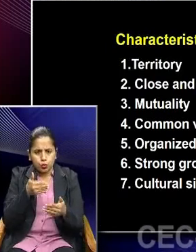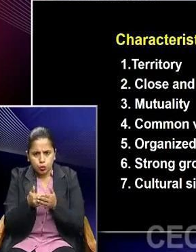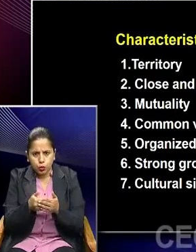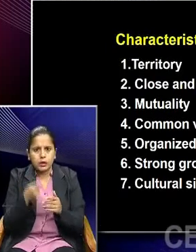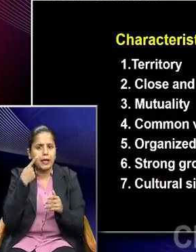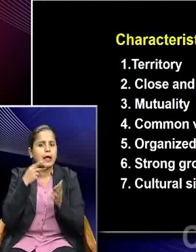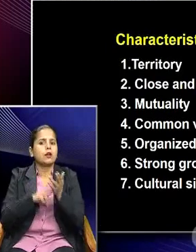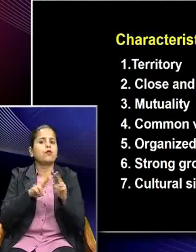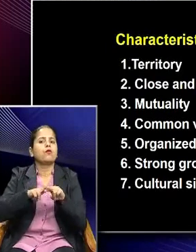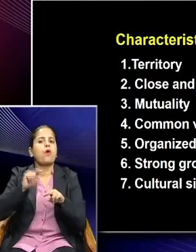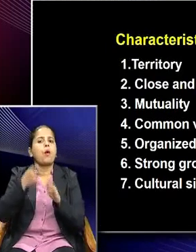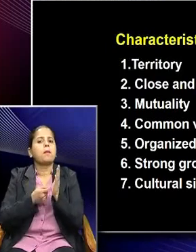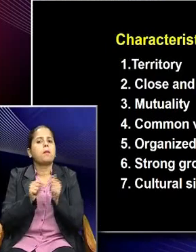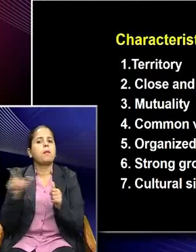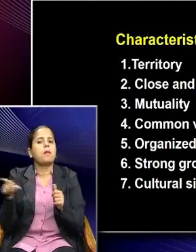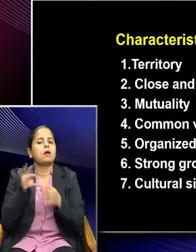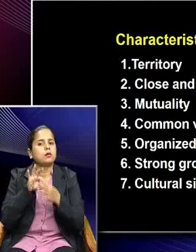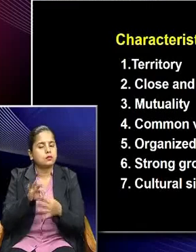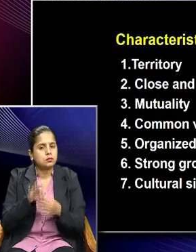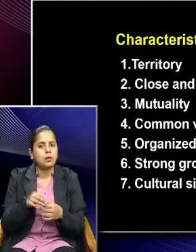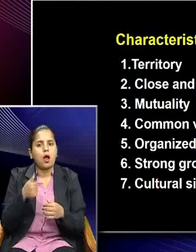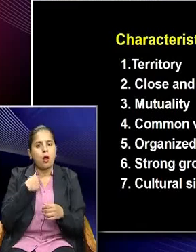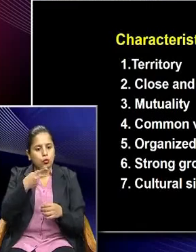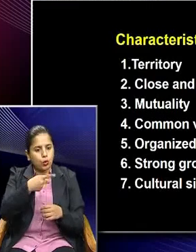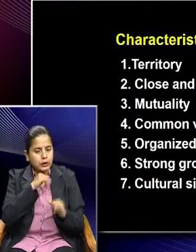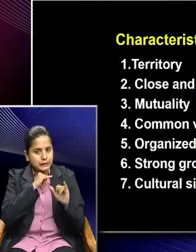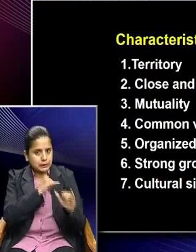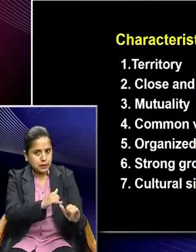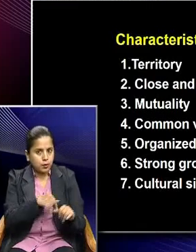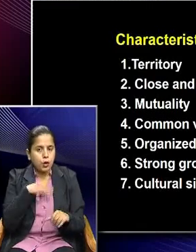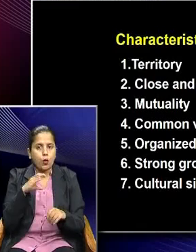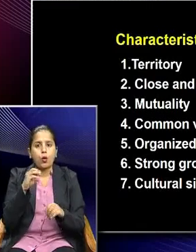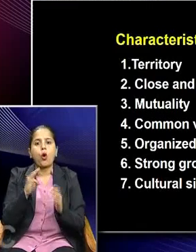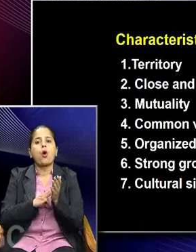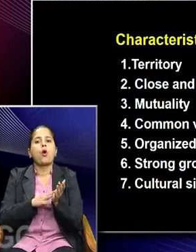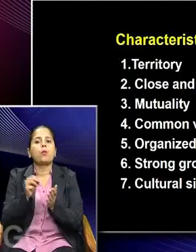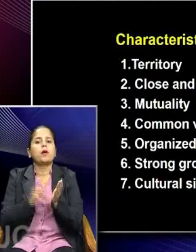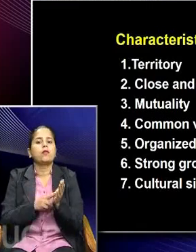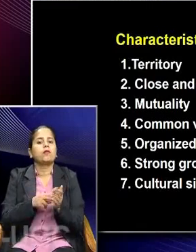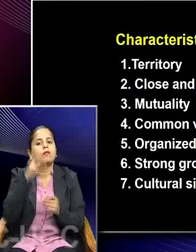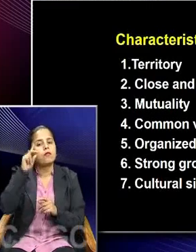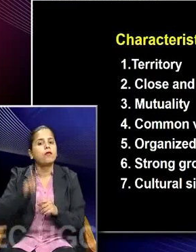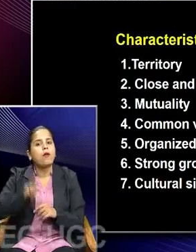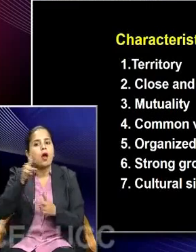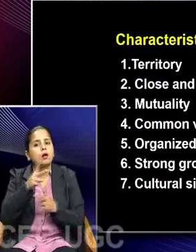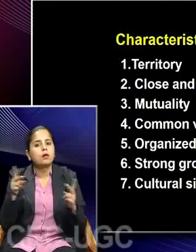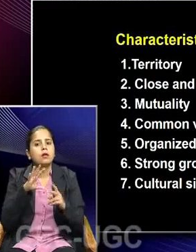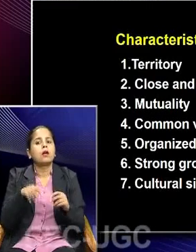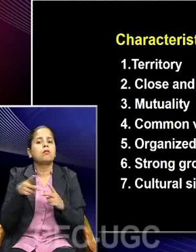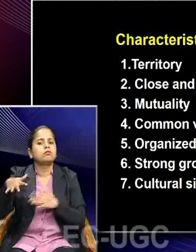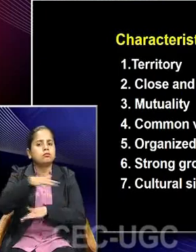informal relations, mutuality, common values and beliefs, organized